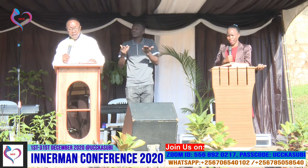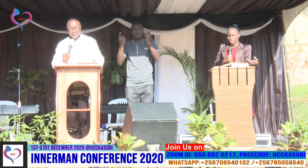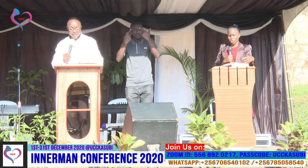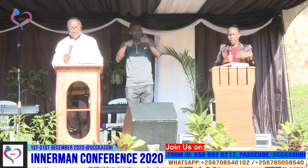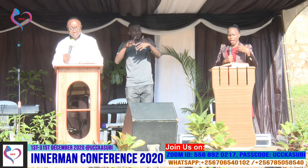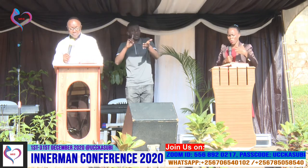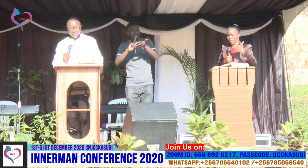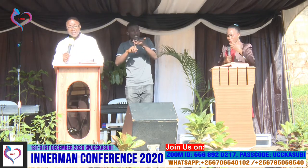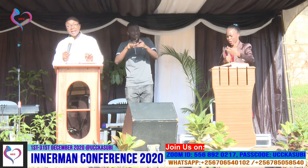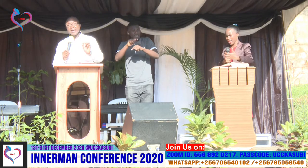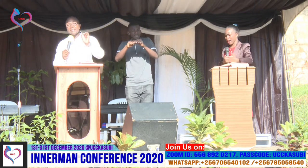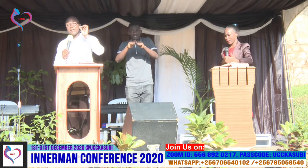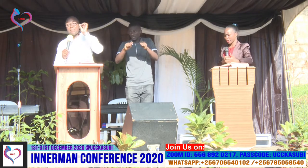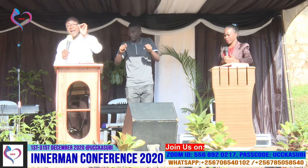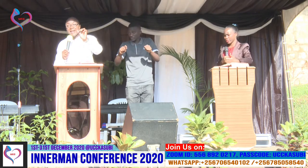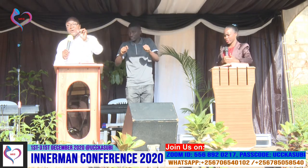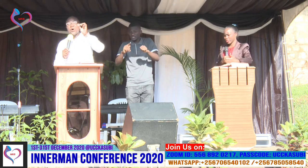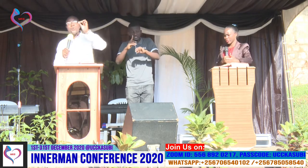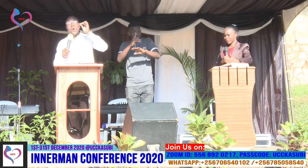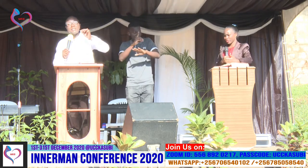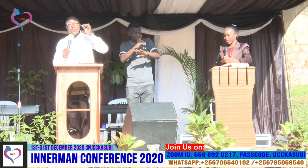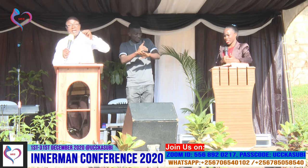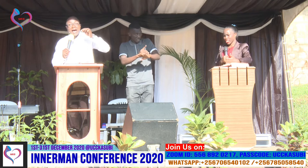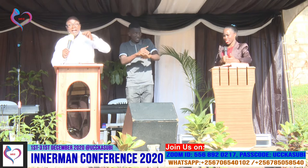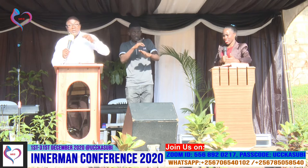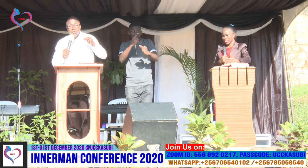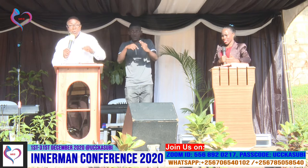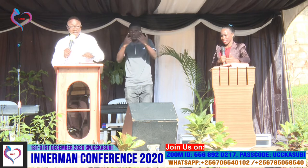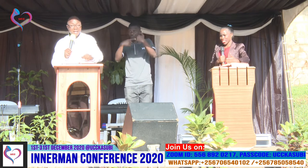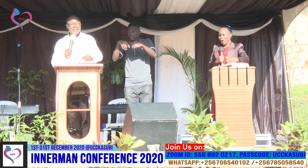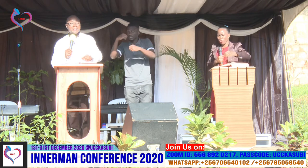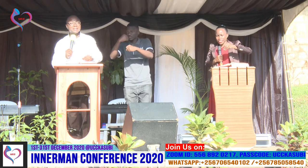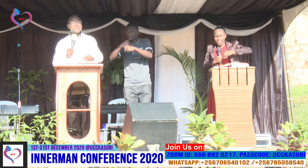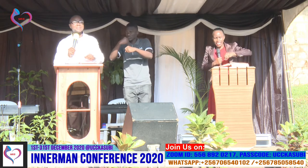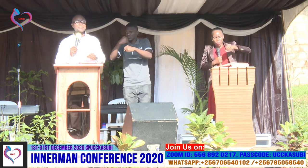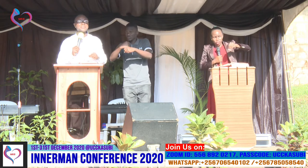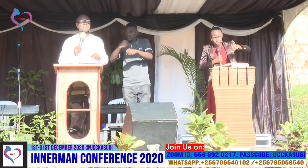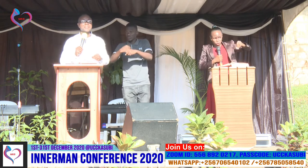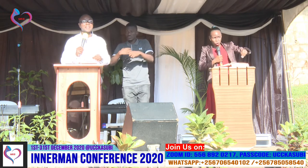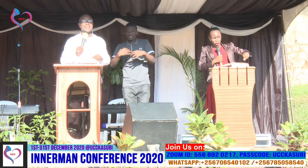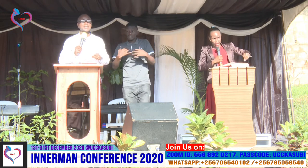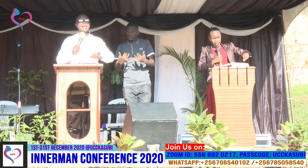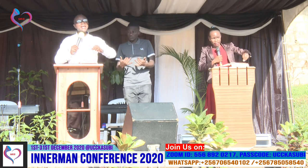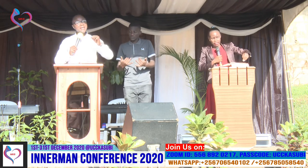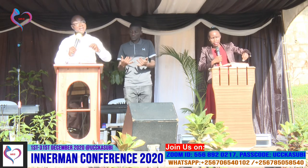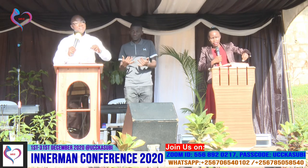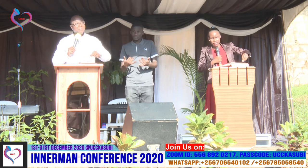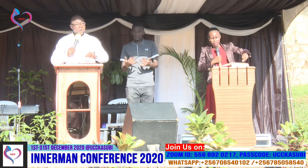be rewarded depending on what we are doing in the